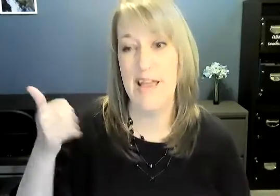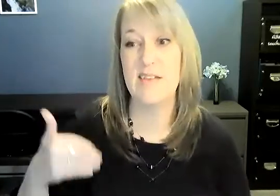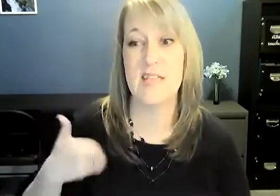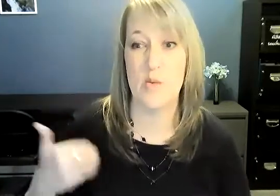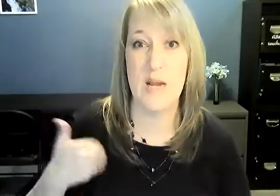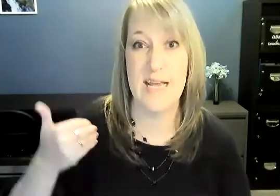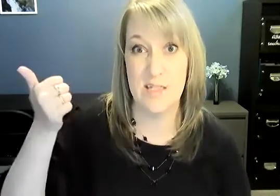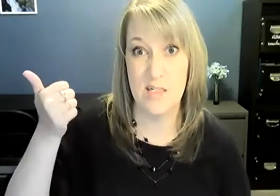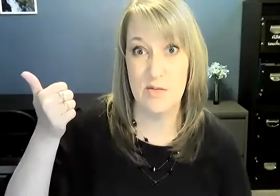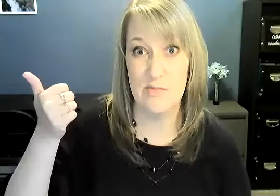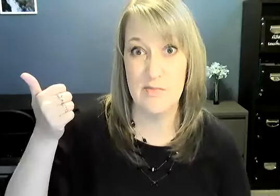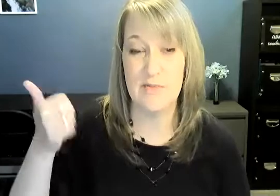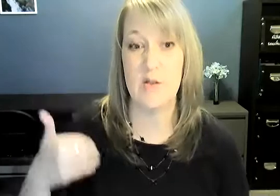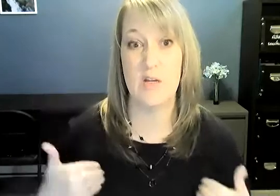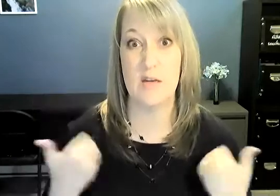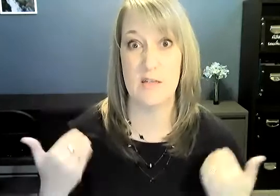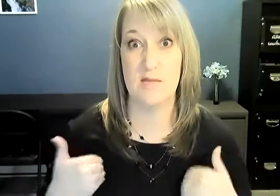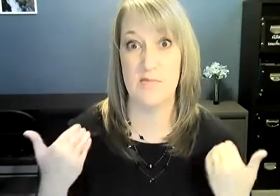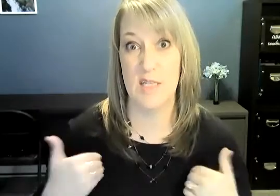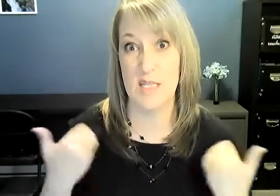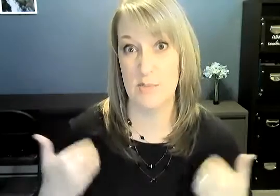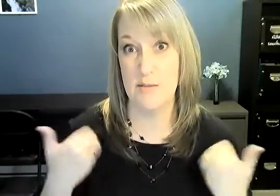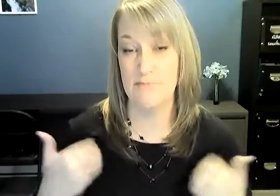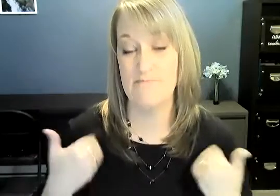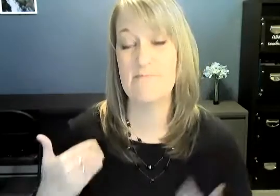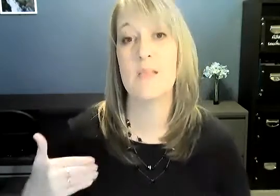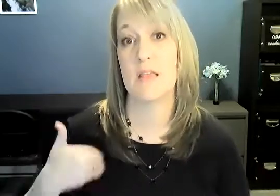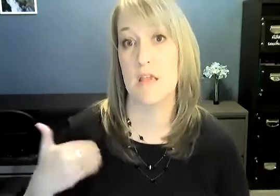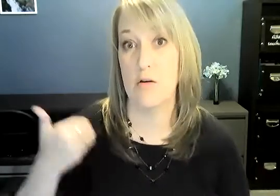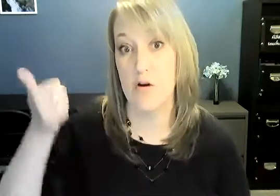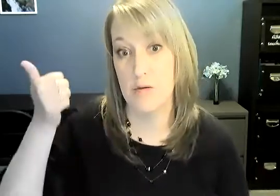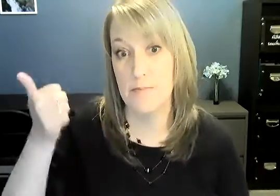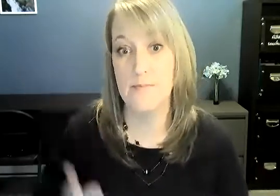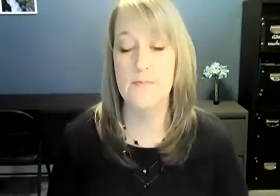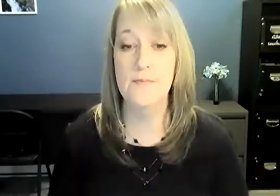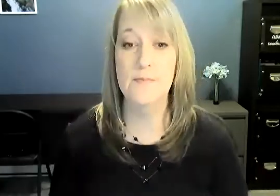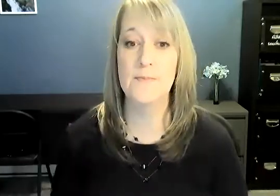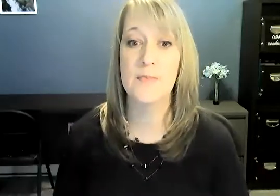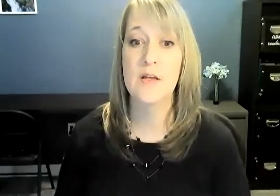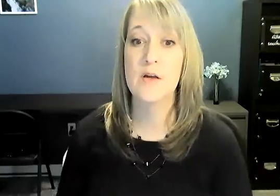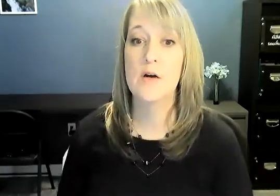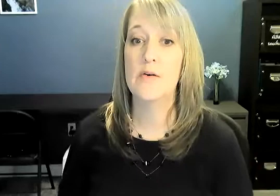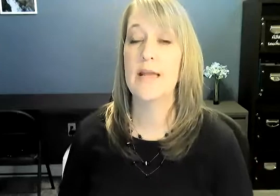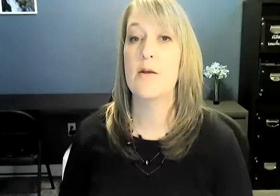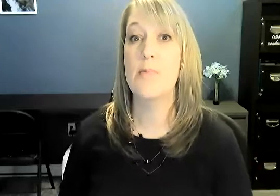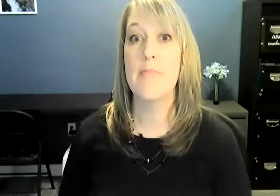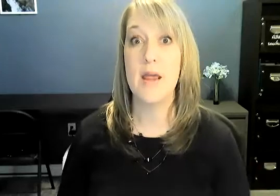And I've seen it with one hand too, even though young is really this way, younger. All right,